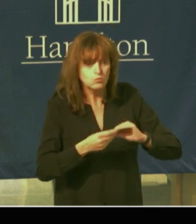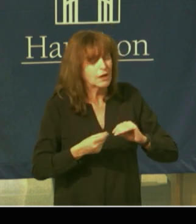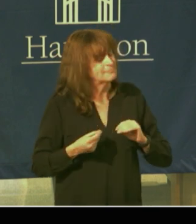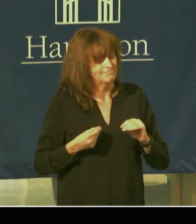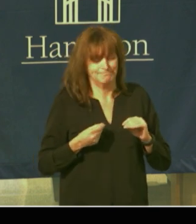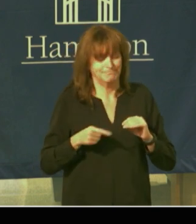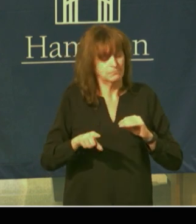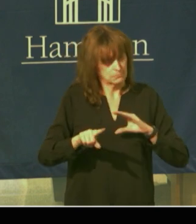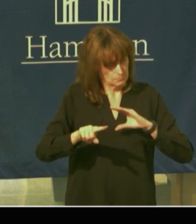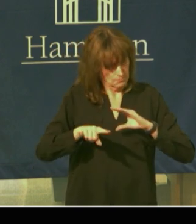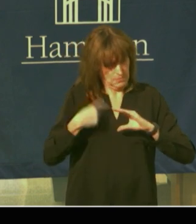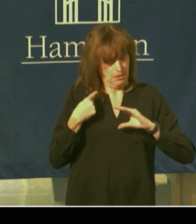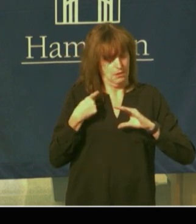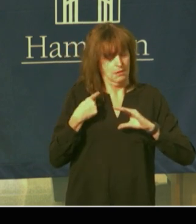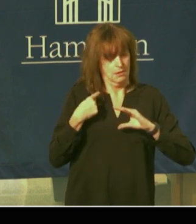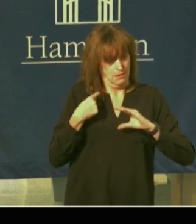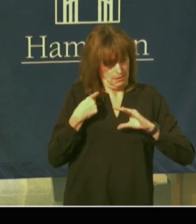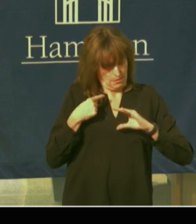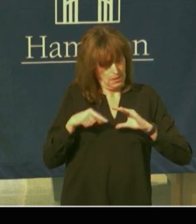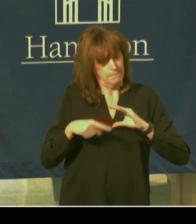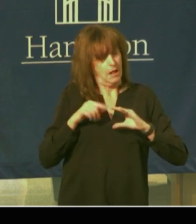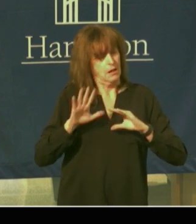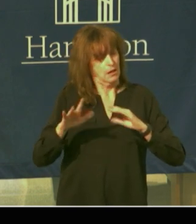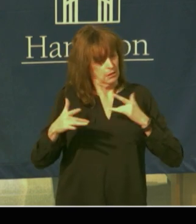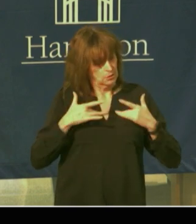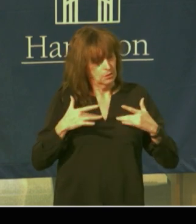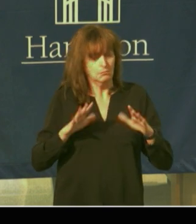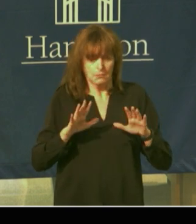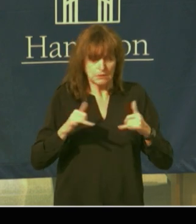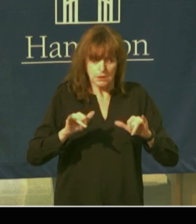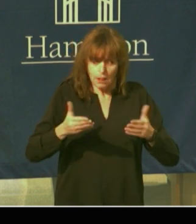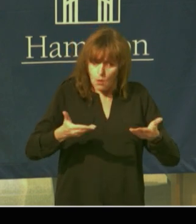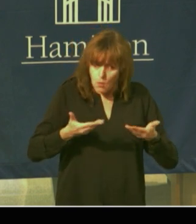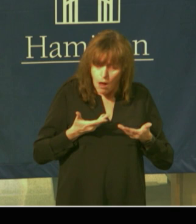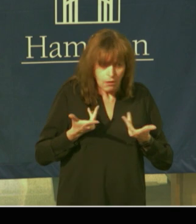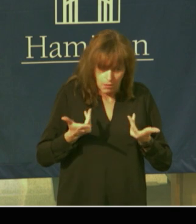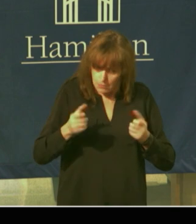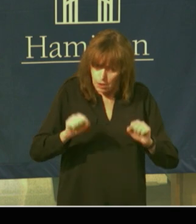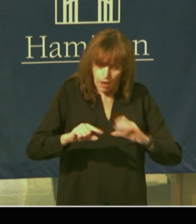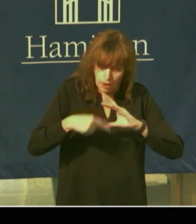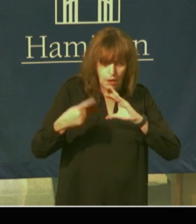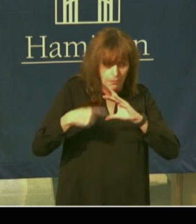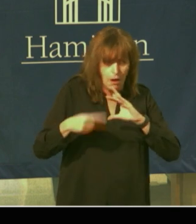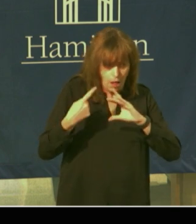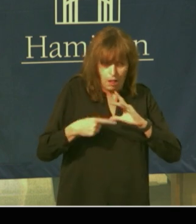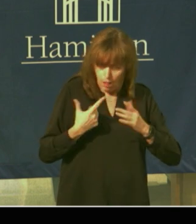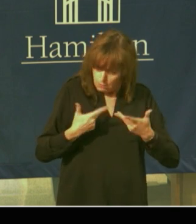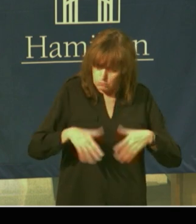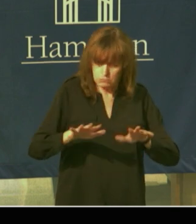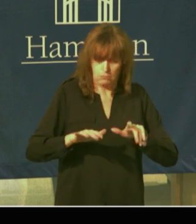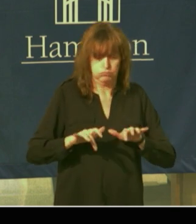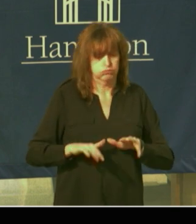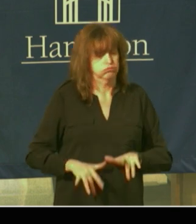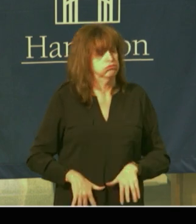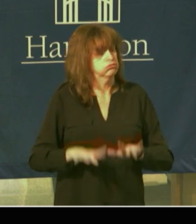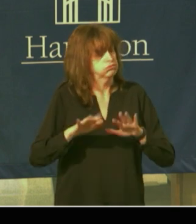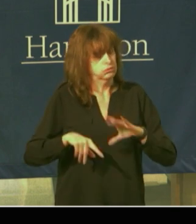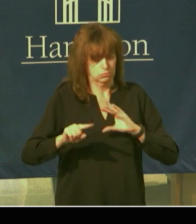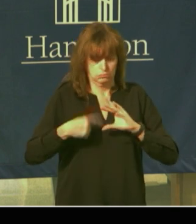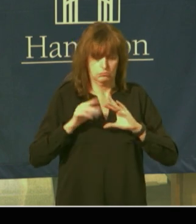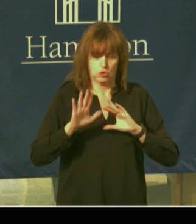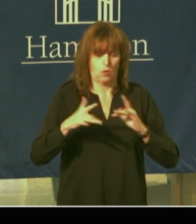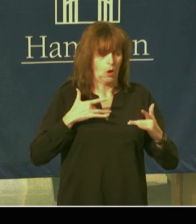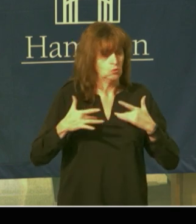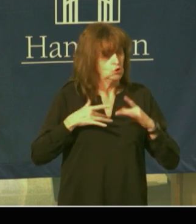So we welcome all of those delegates to write in their concerns, their comments. They can all be read by all members of